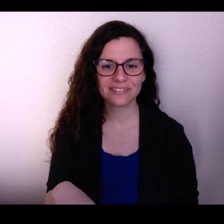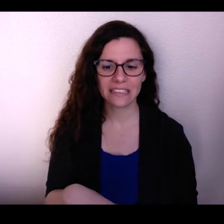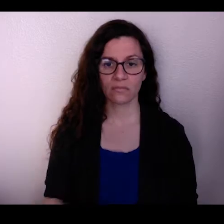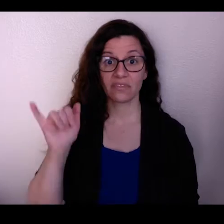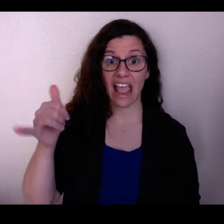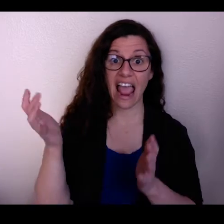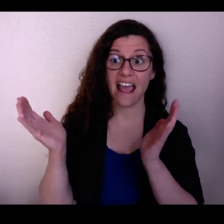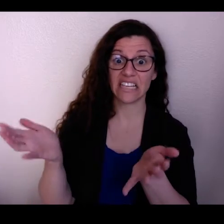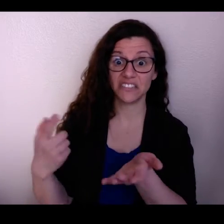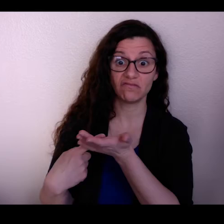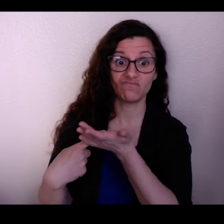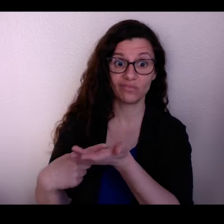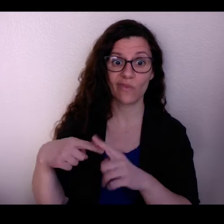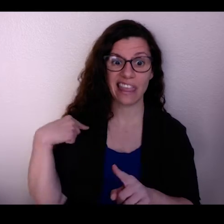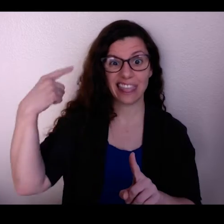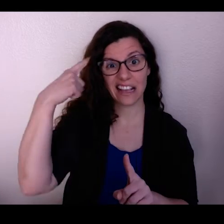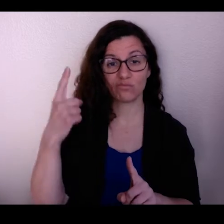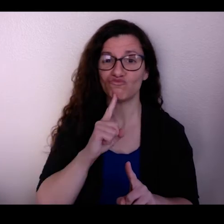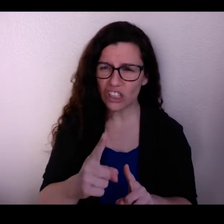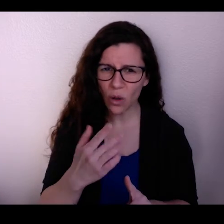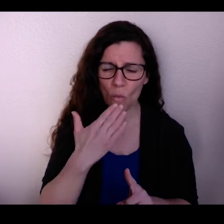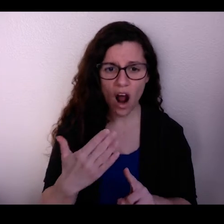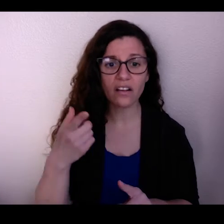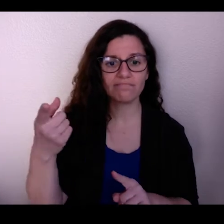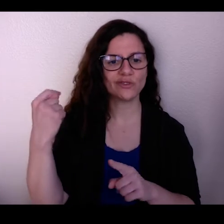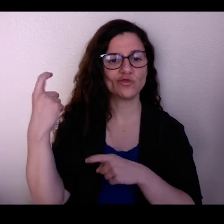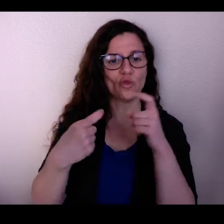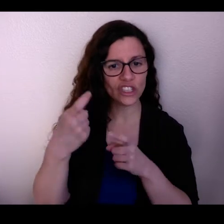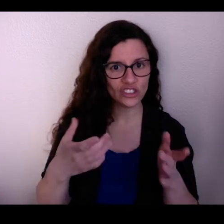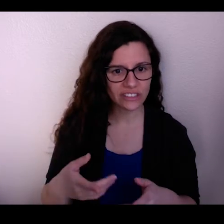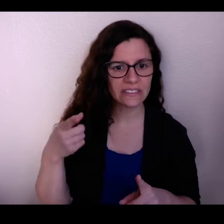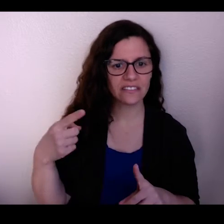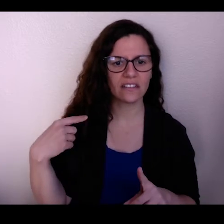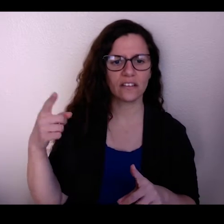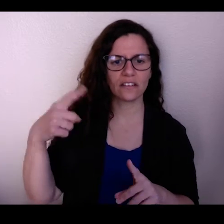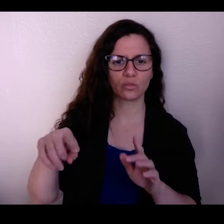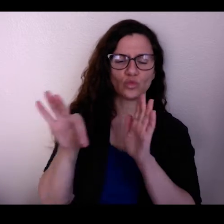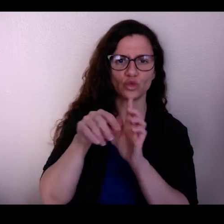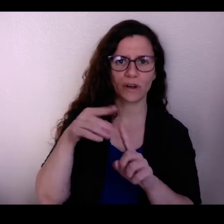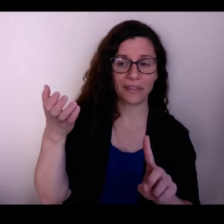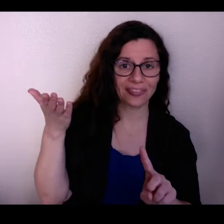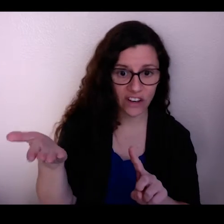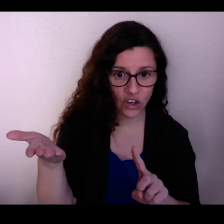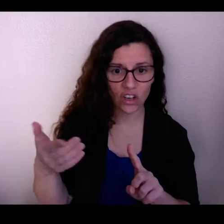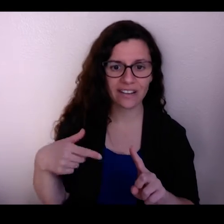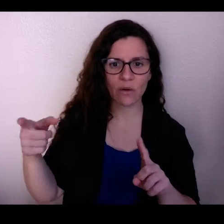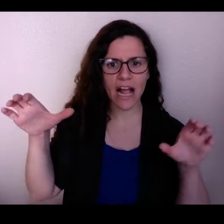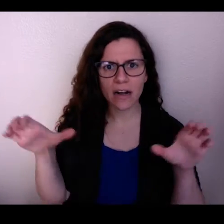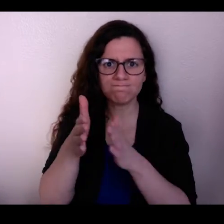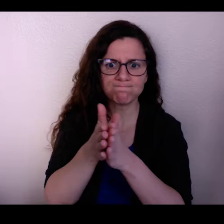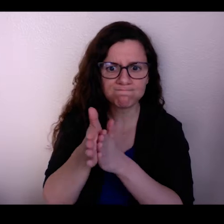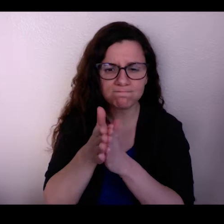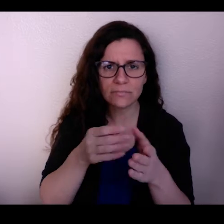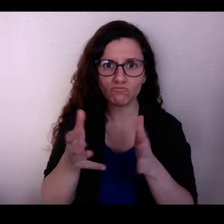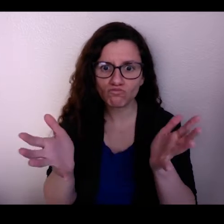Okay. So that conversation went, I think, really well. The donor, they were choosing to be there. They